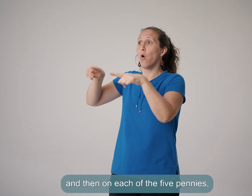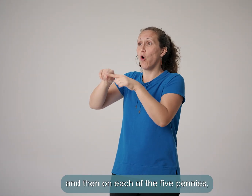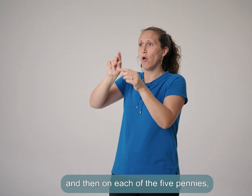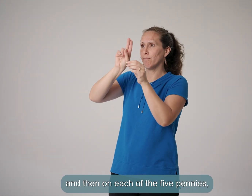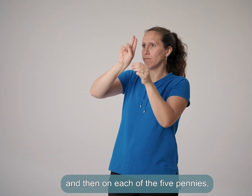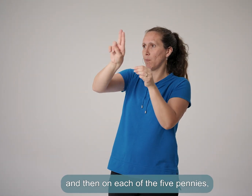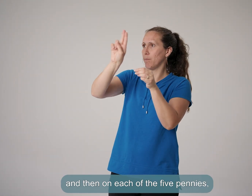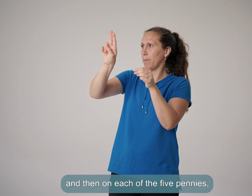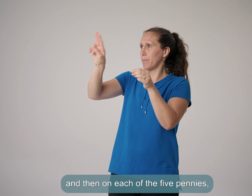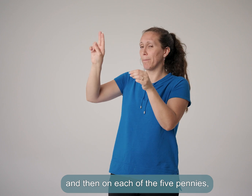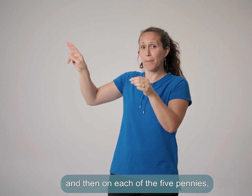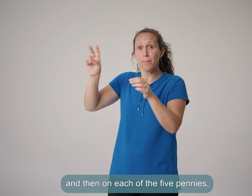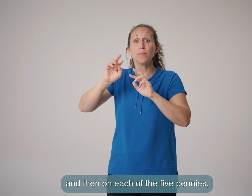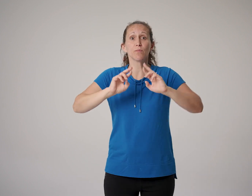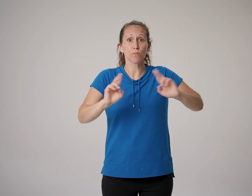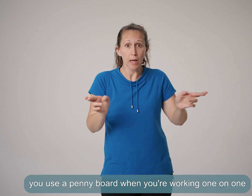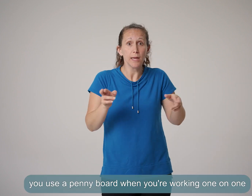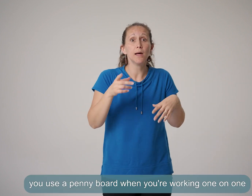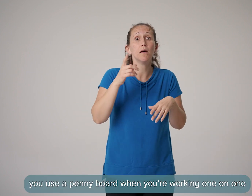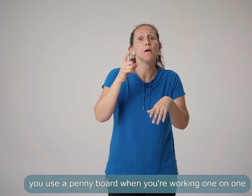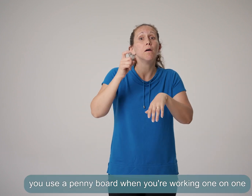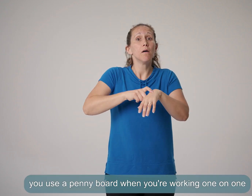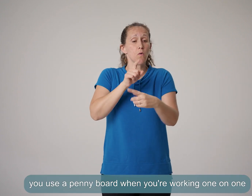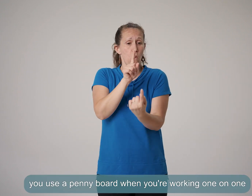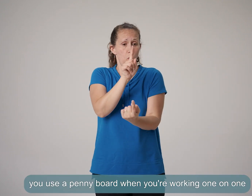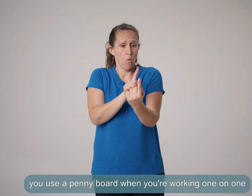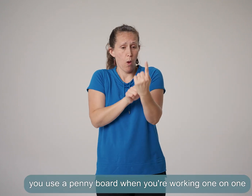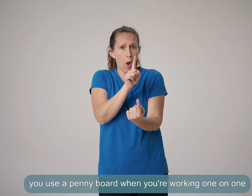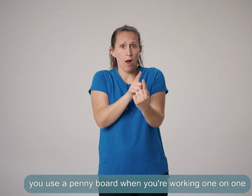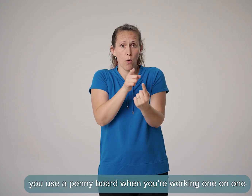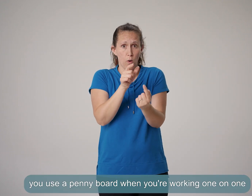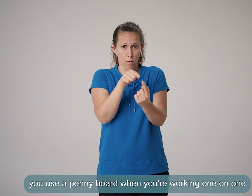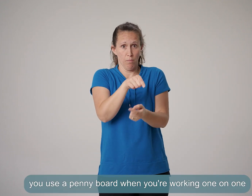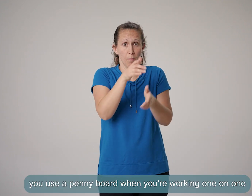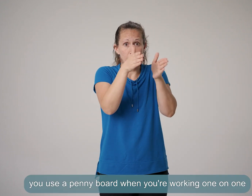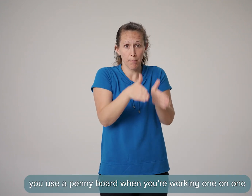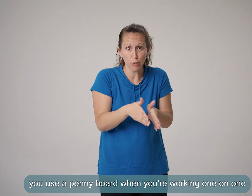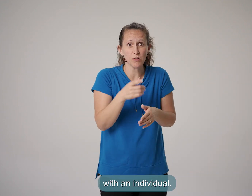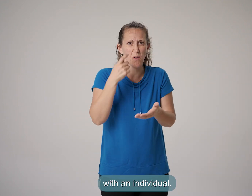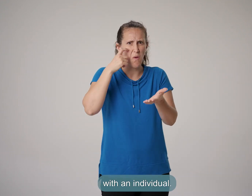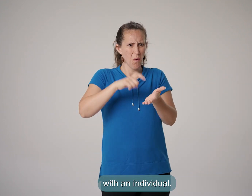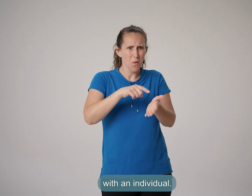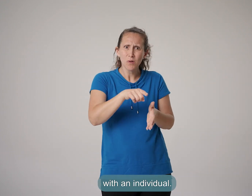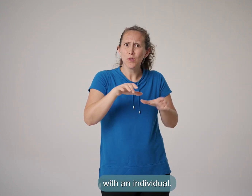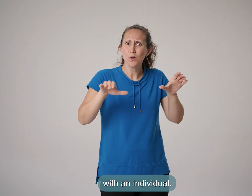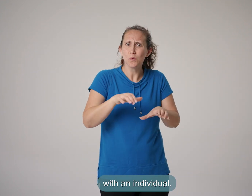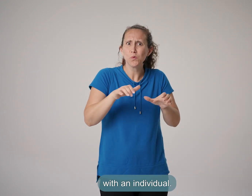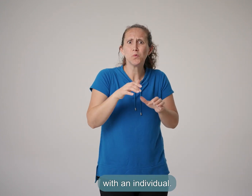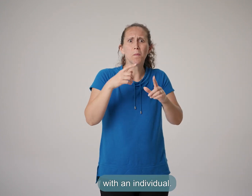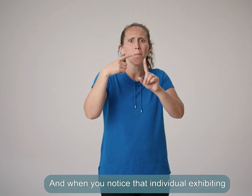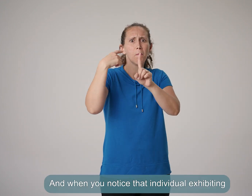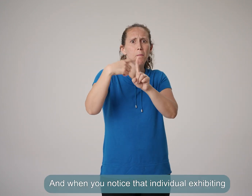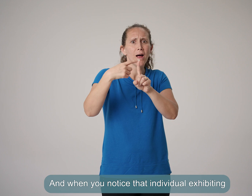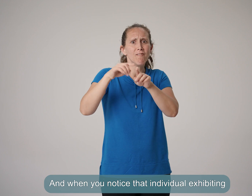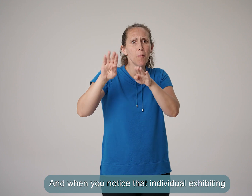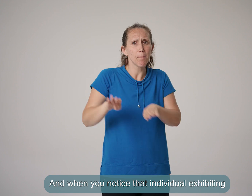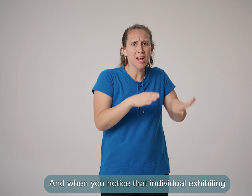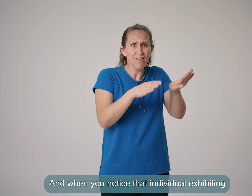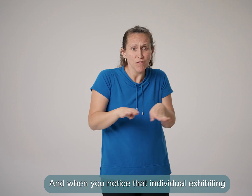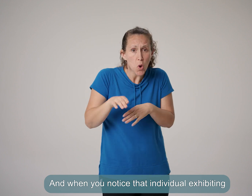5 pennies. You use a penny board when you're working one-on-one with an individual. And when you notice that